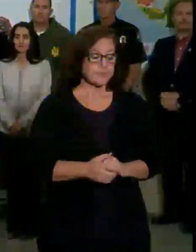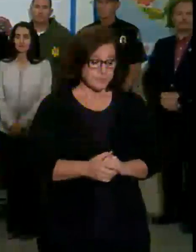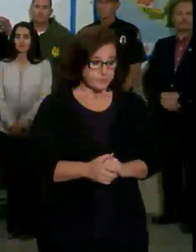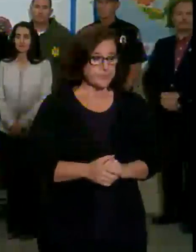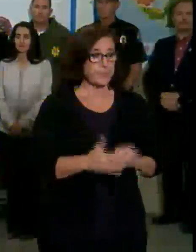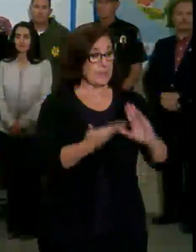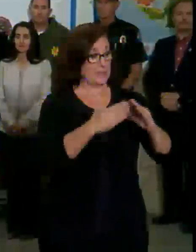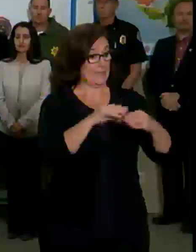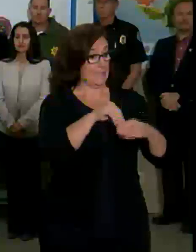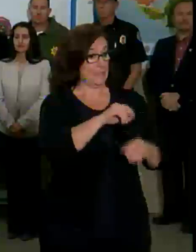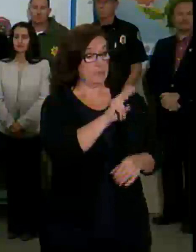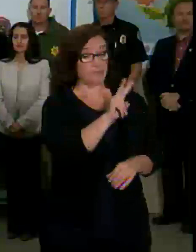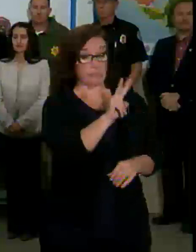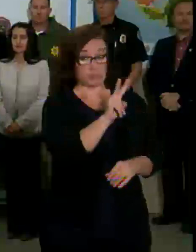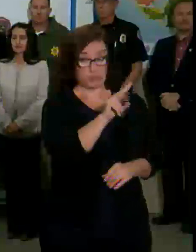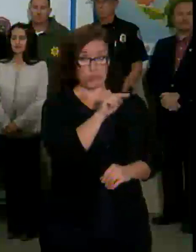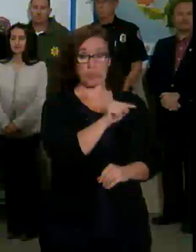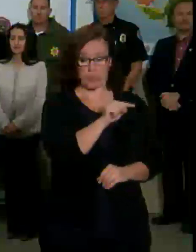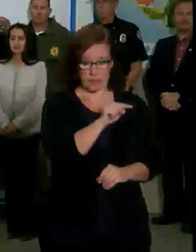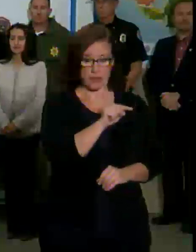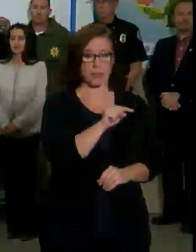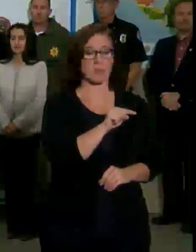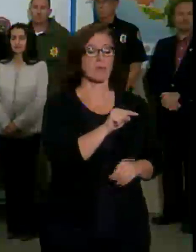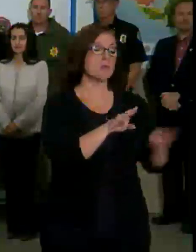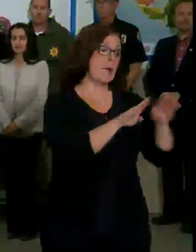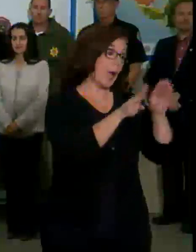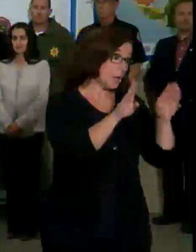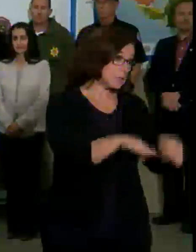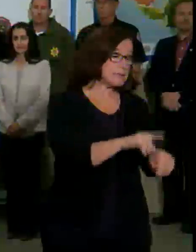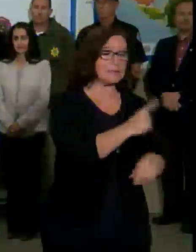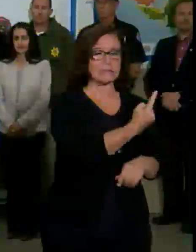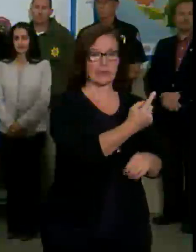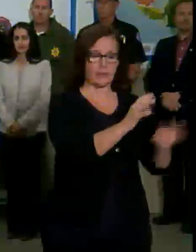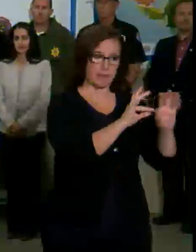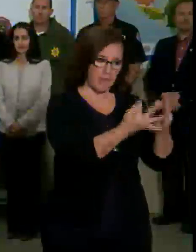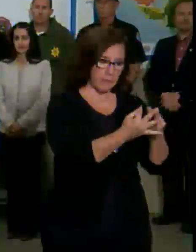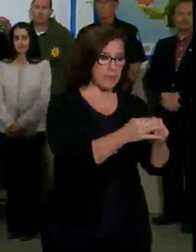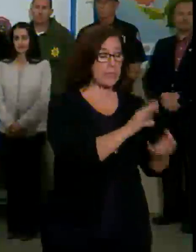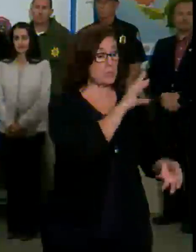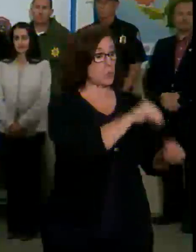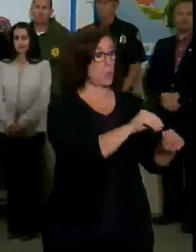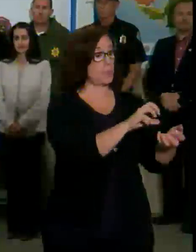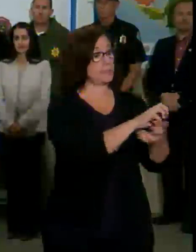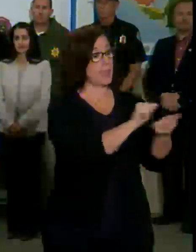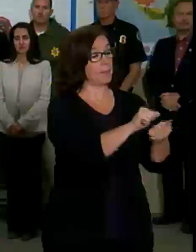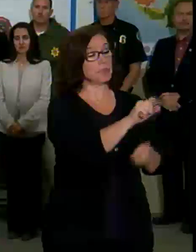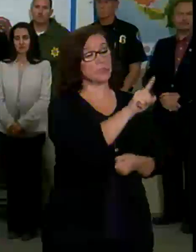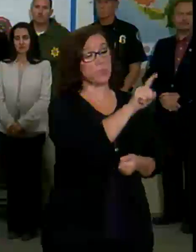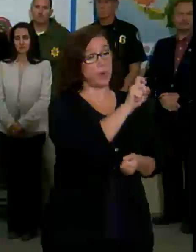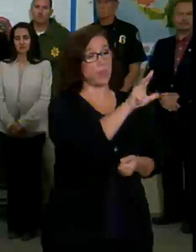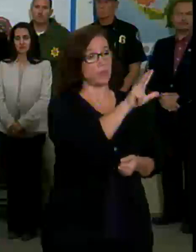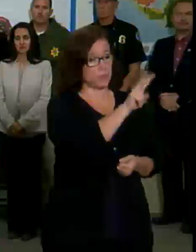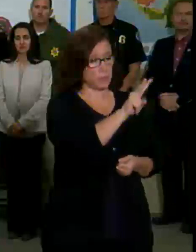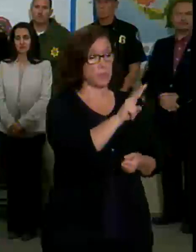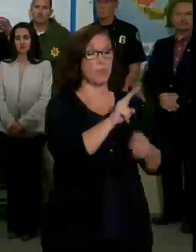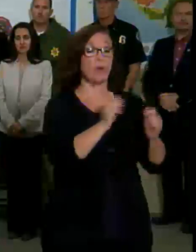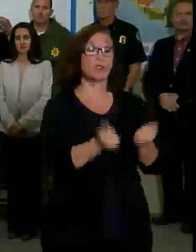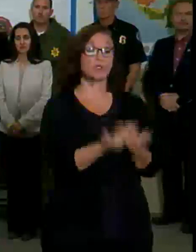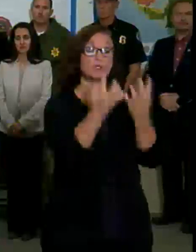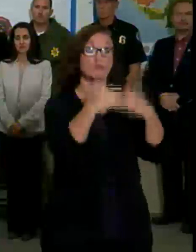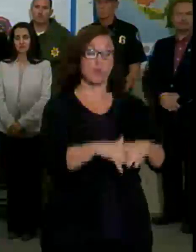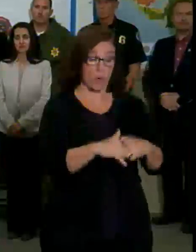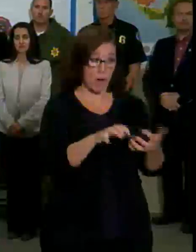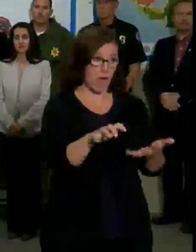In the city of Ventura, single-family residences damaged 132, destroyed